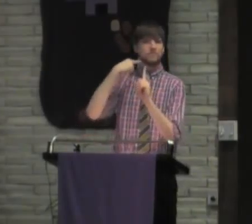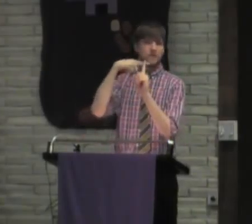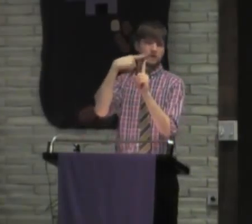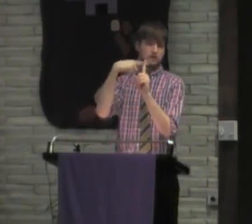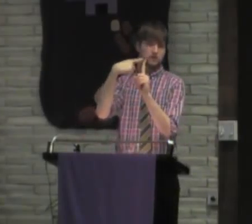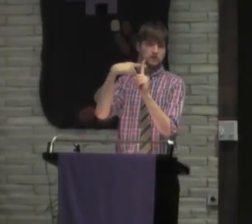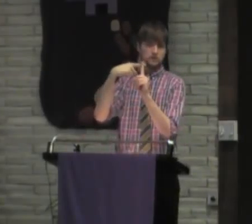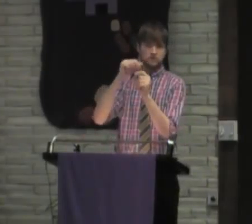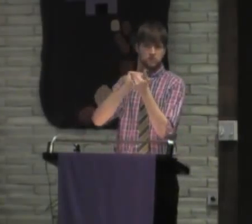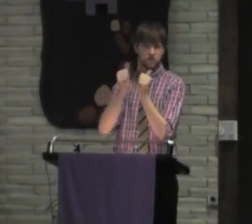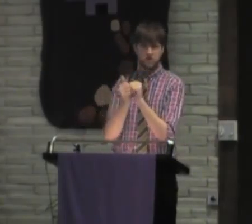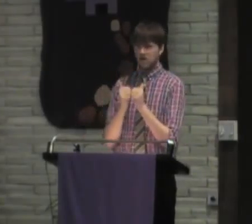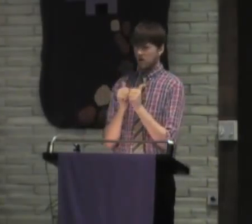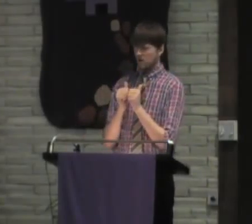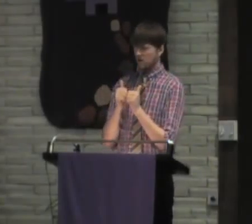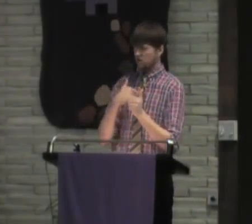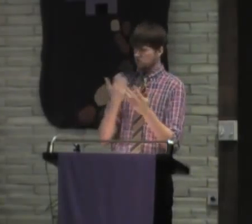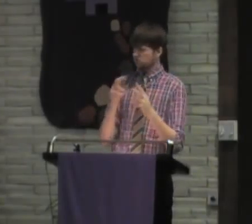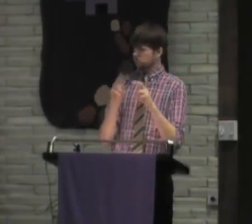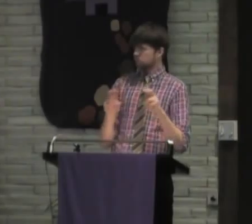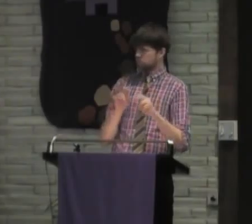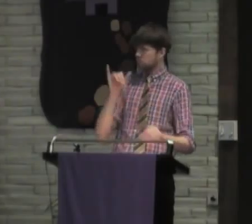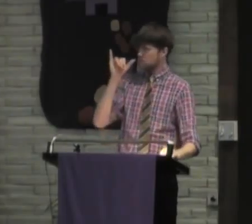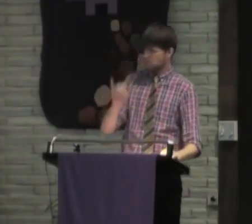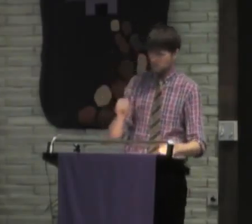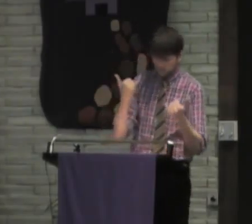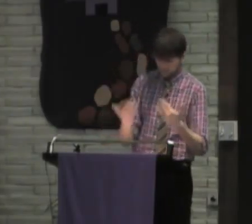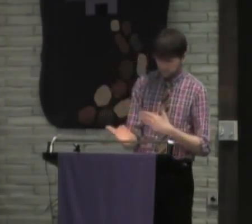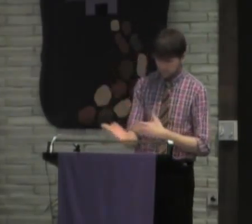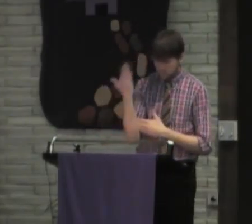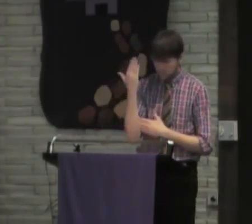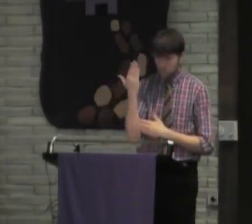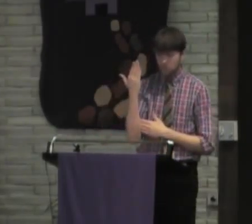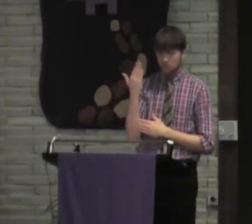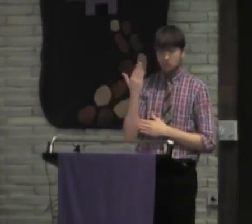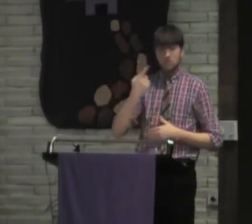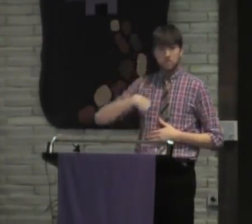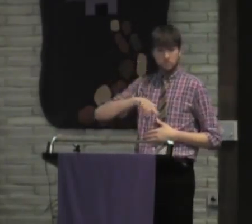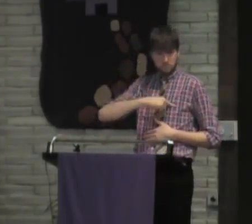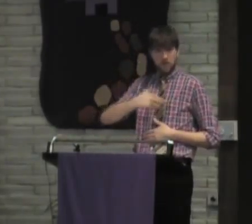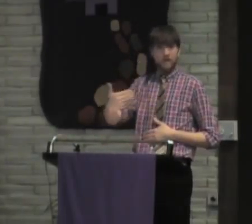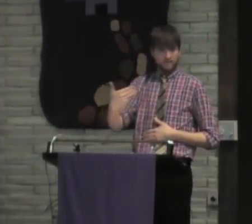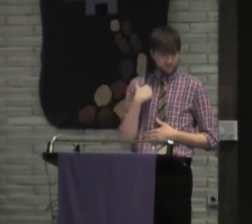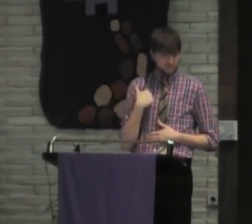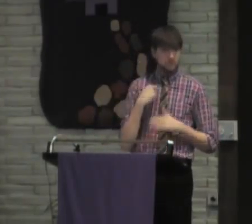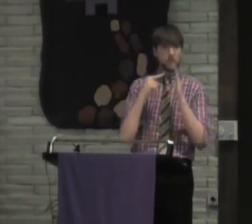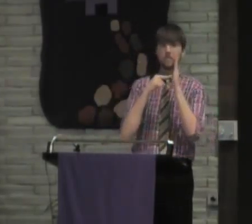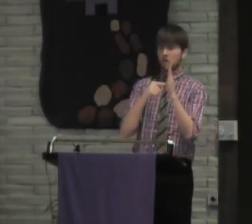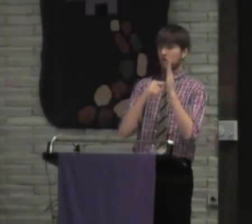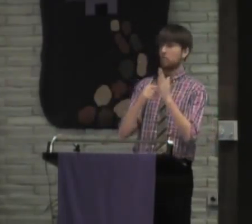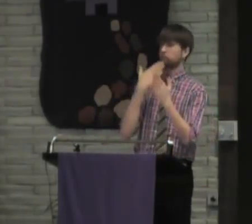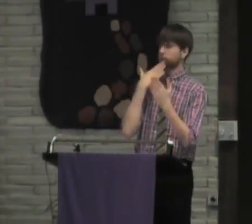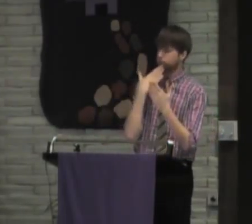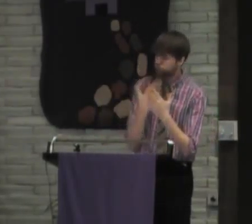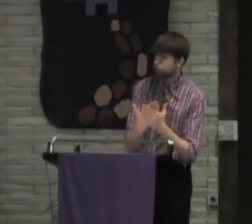how maybe can I be positive? How can I have positive change in my life? So this morning,